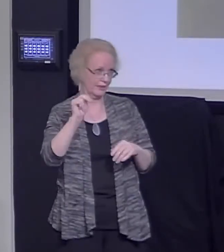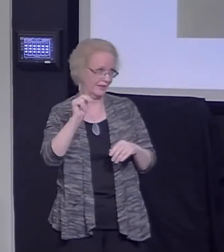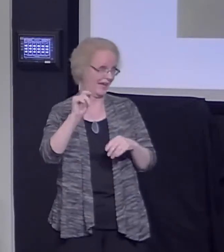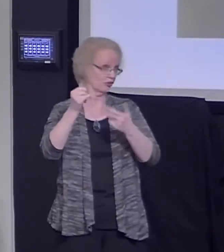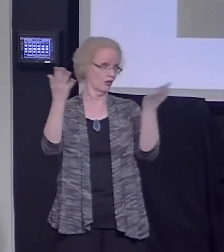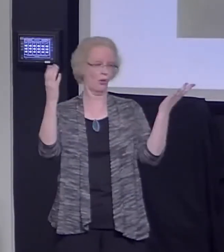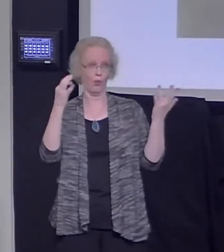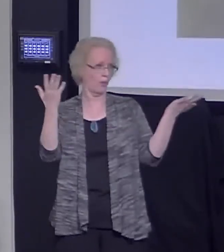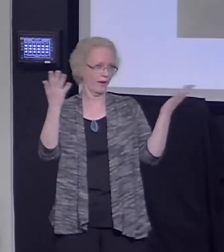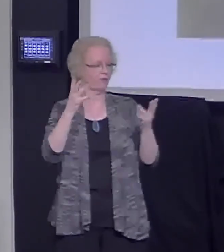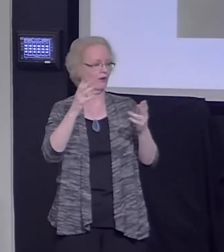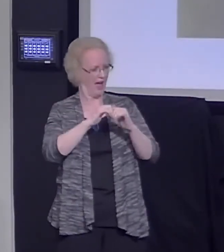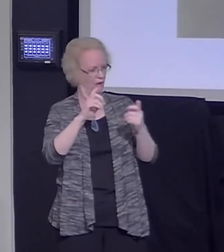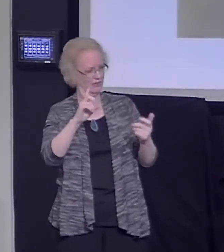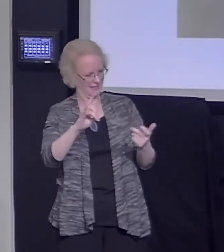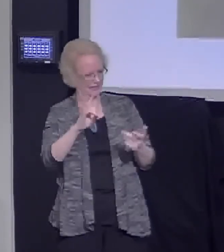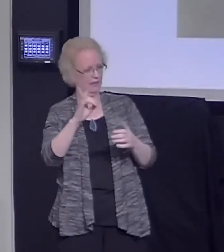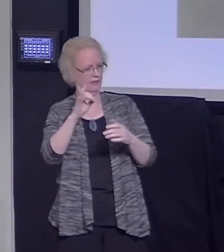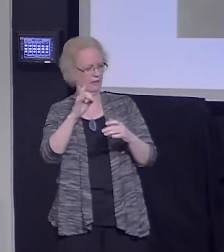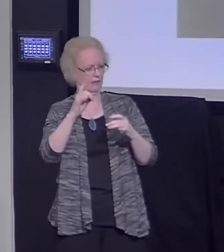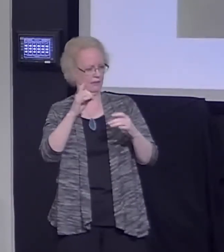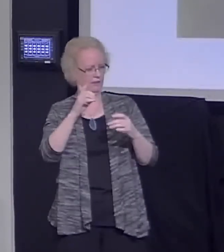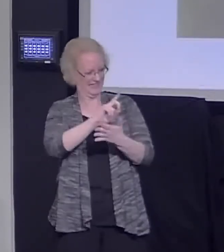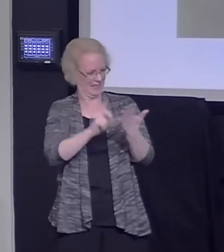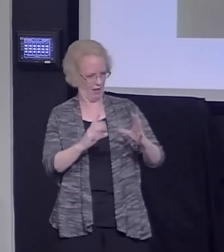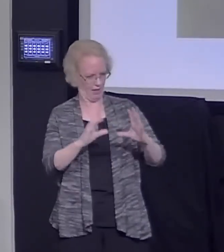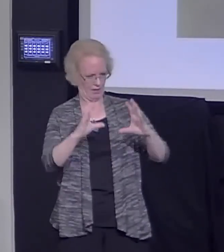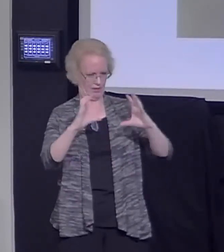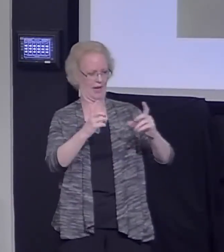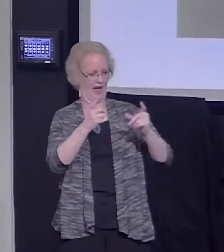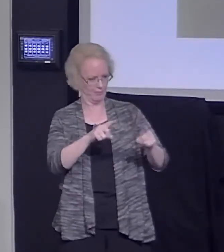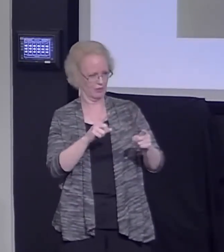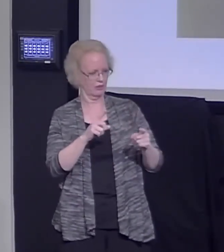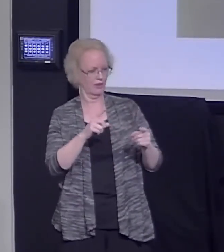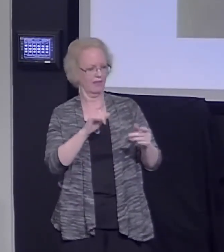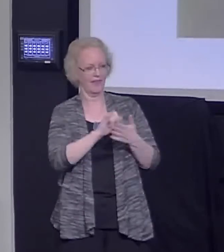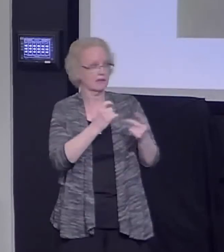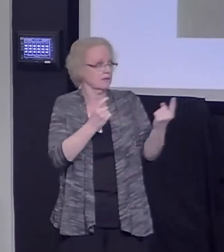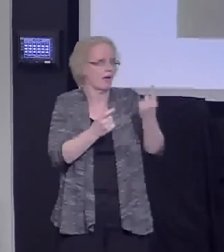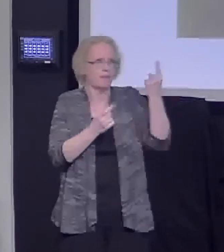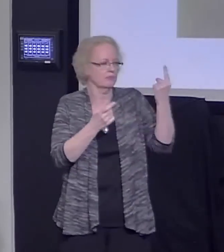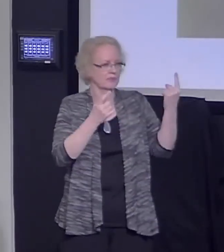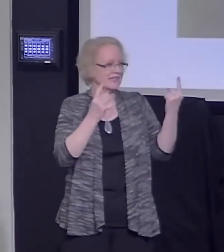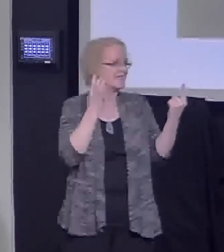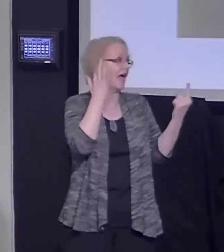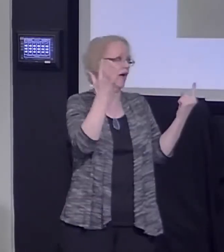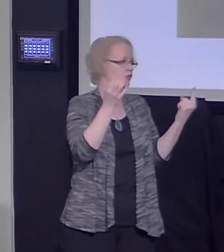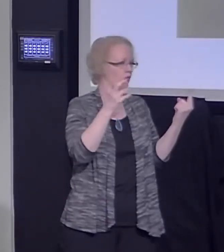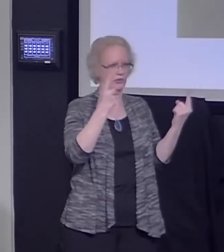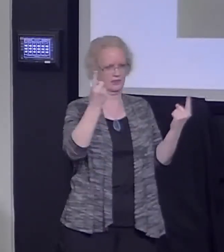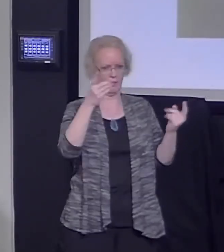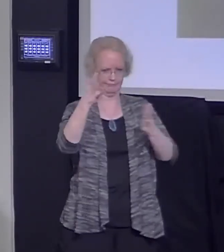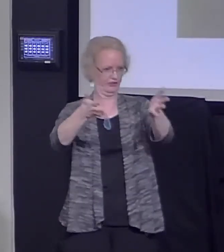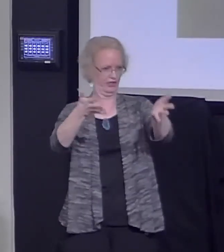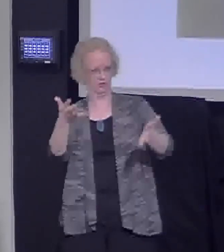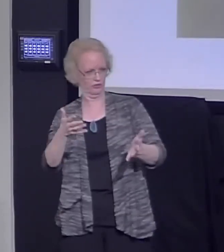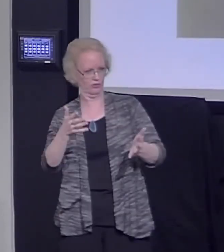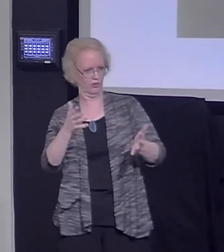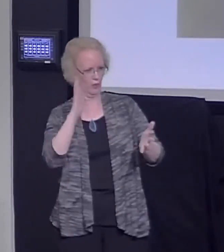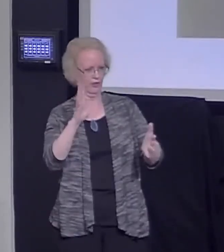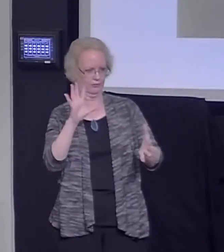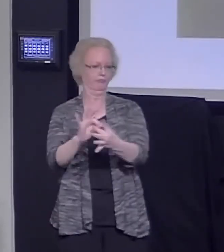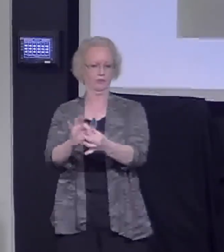the idea to use an arbitrary sound or an arbitrary gesture to an object out in the real